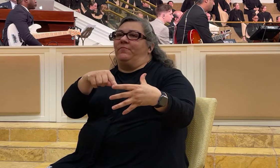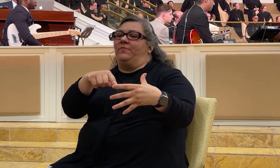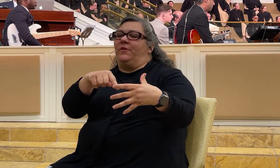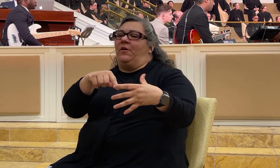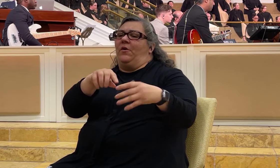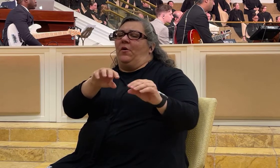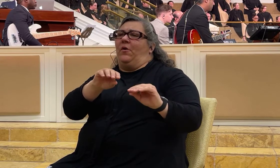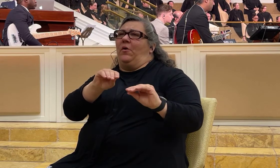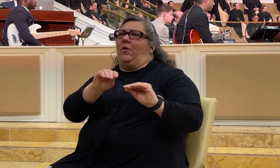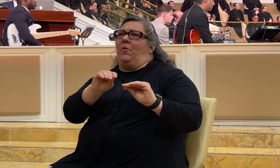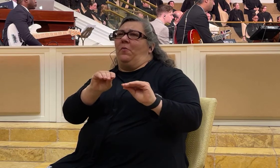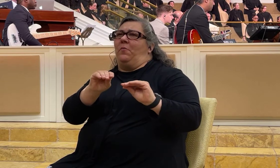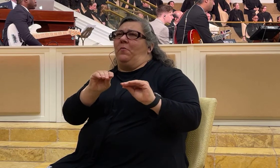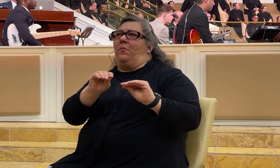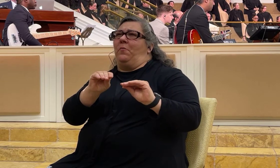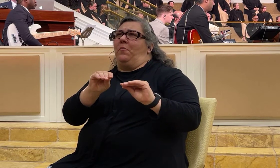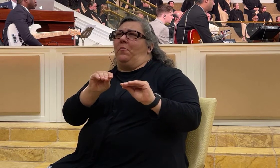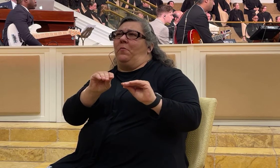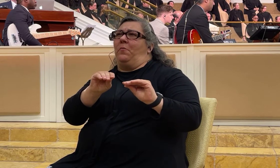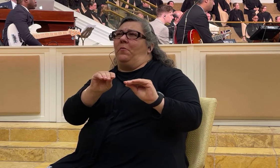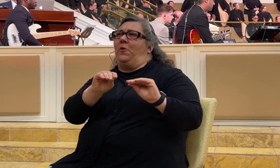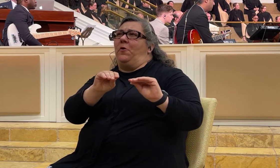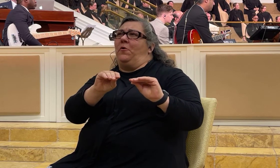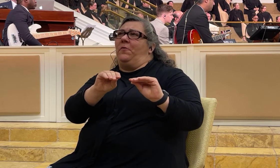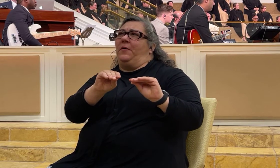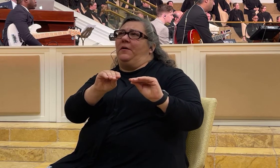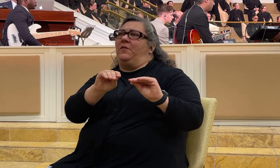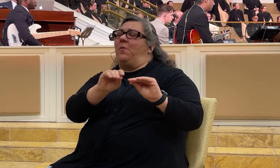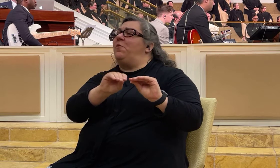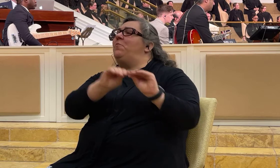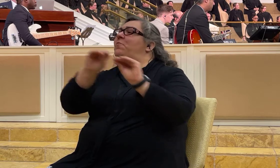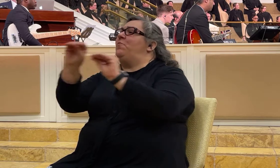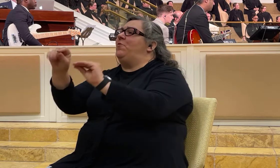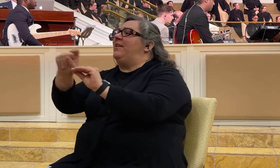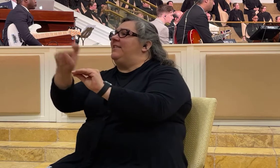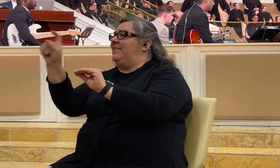moving, a number of them move to Texas,